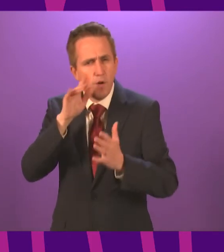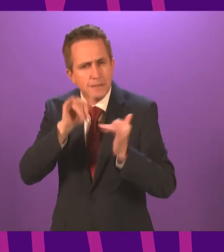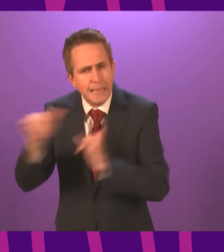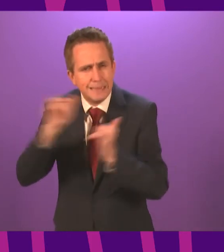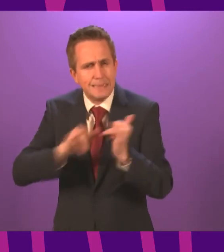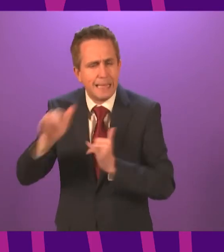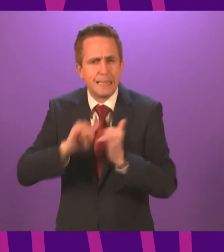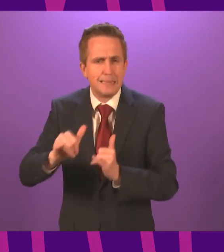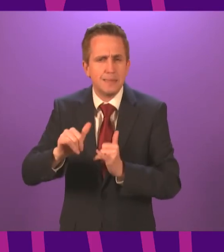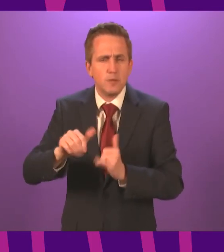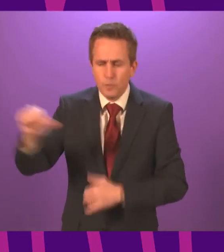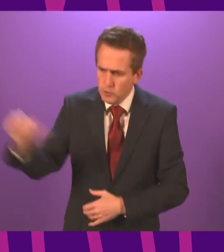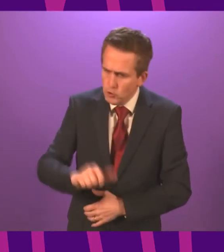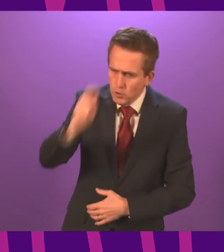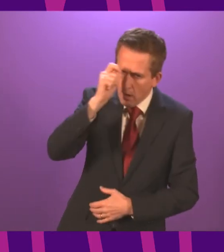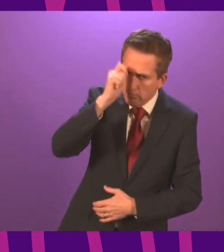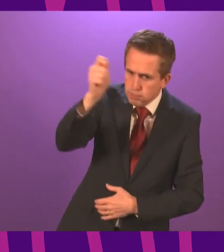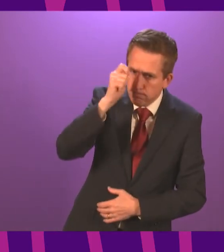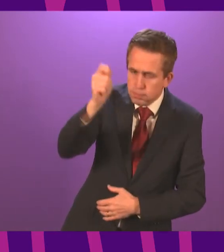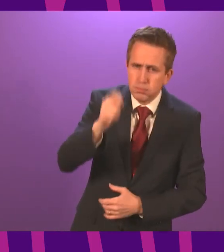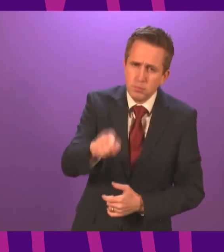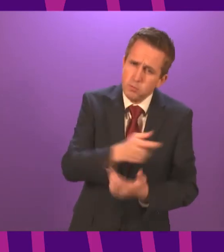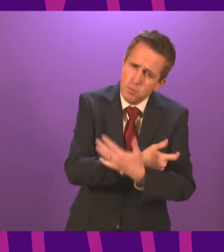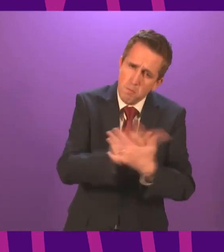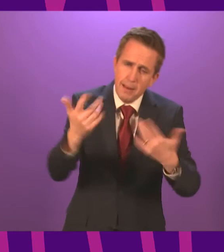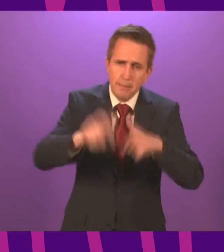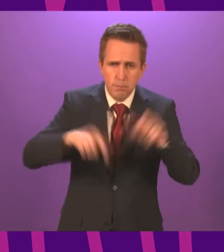should pay immense respect to those many people.